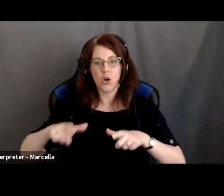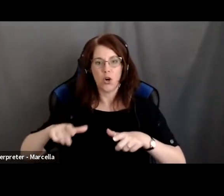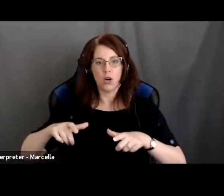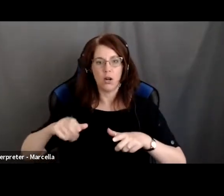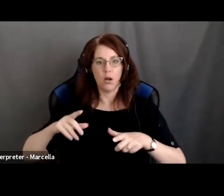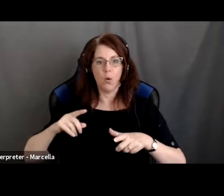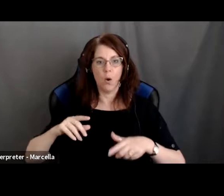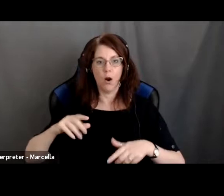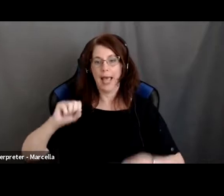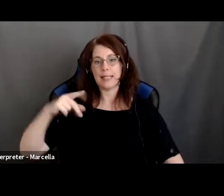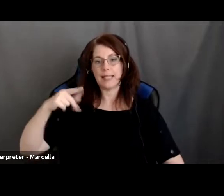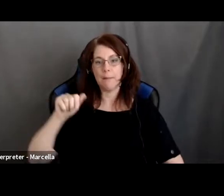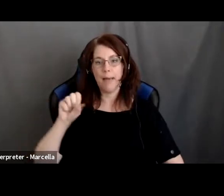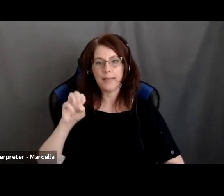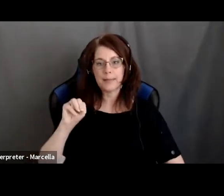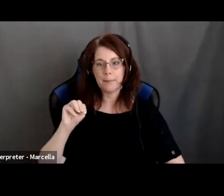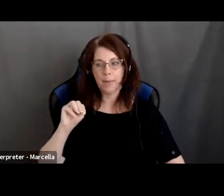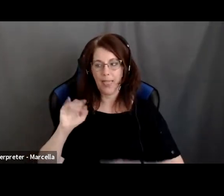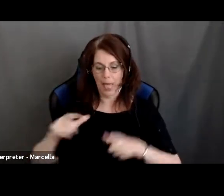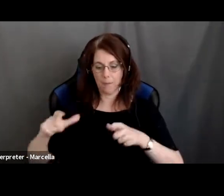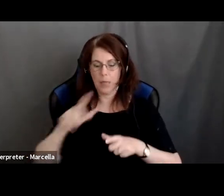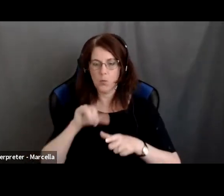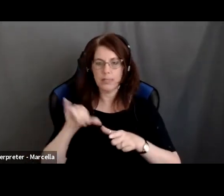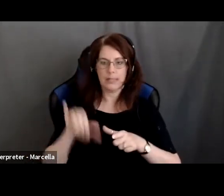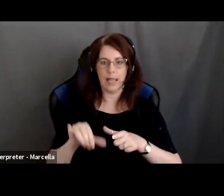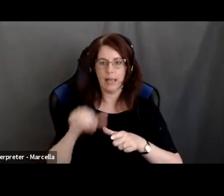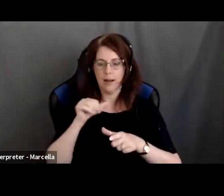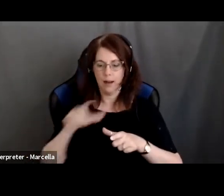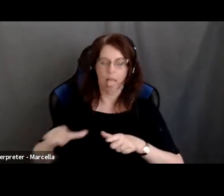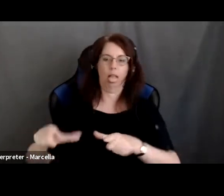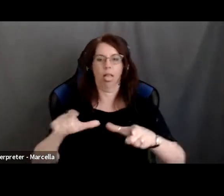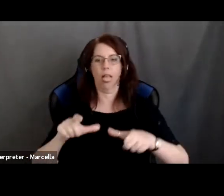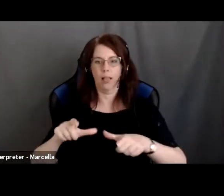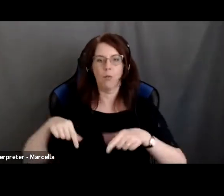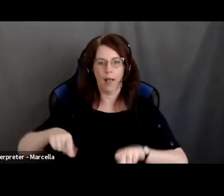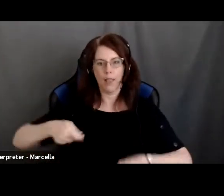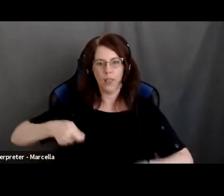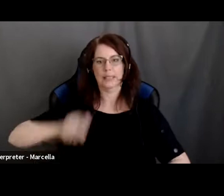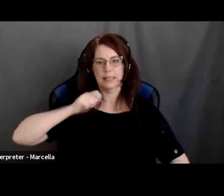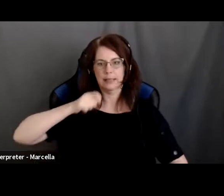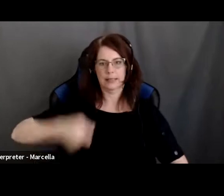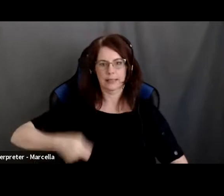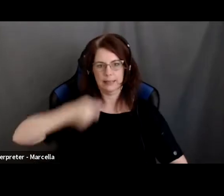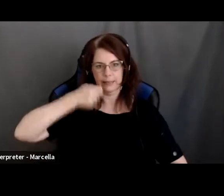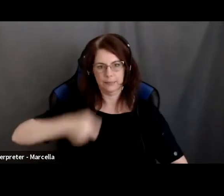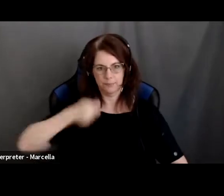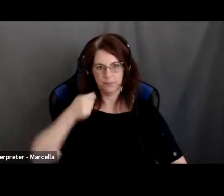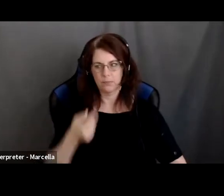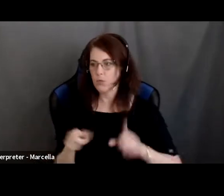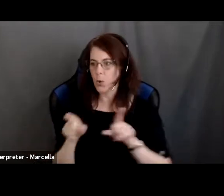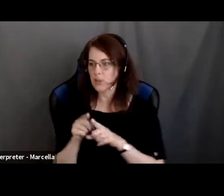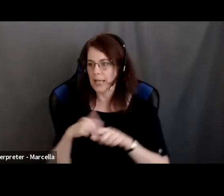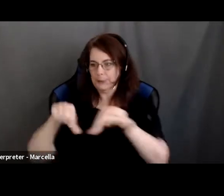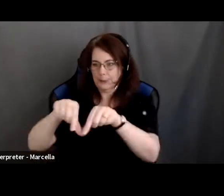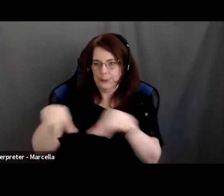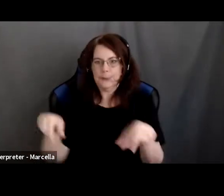they have a spasm, it'll help keep that plate stable while they're eating. And again, it also has a rim around